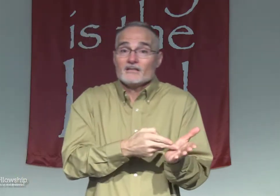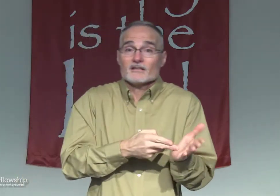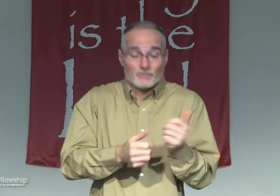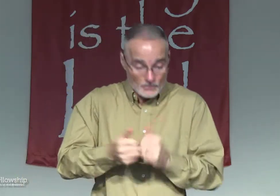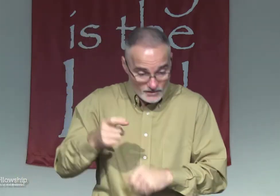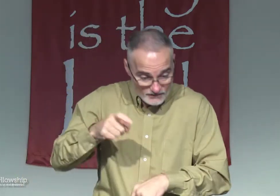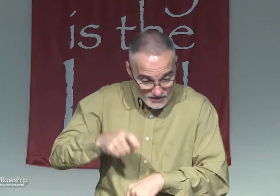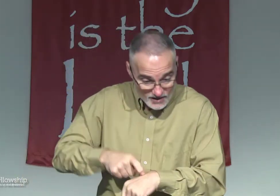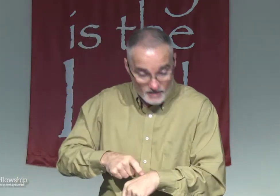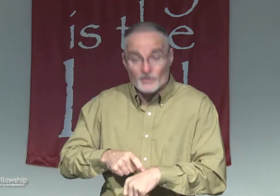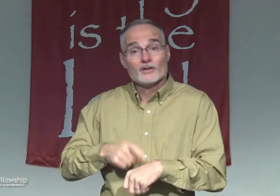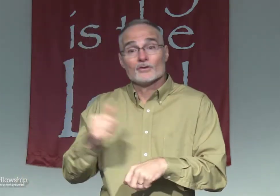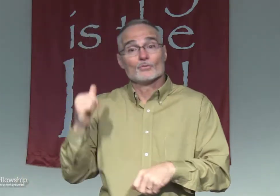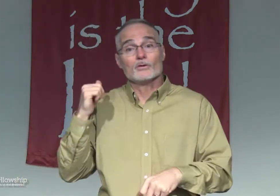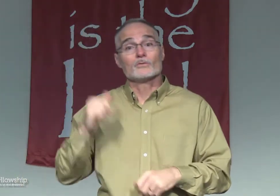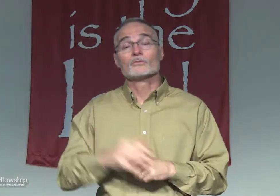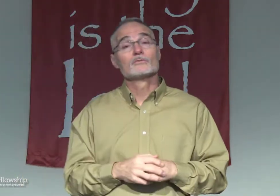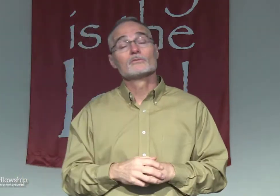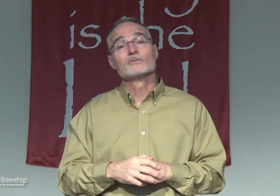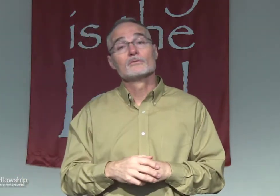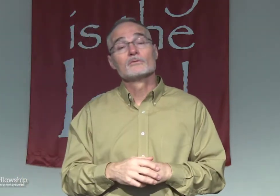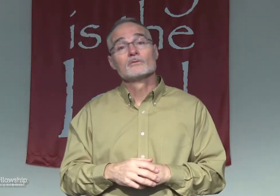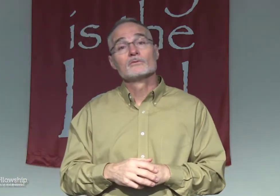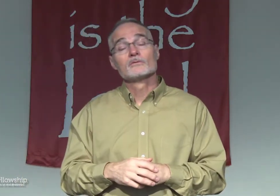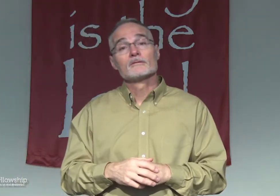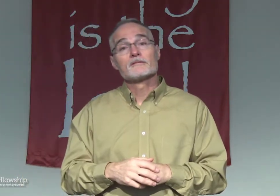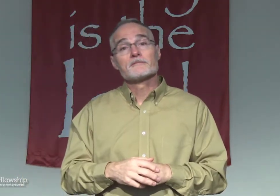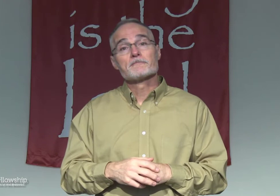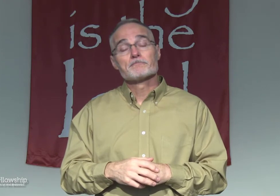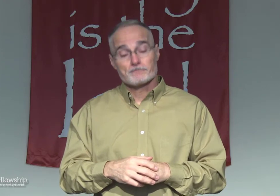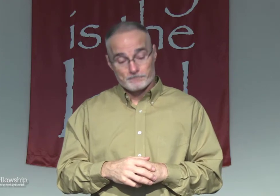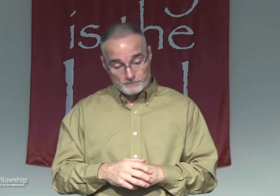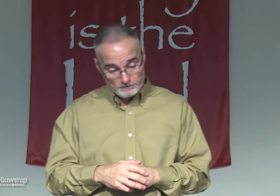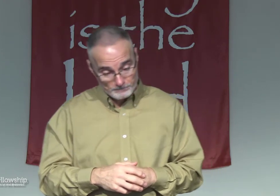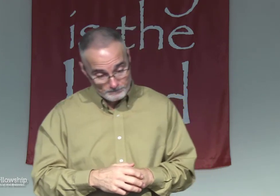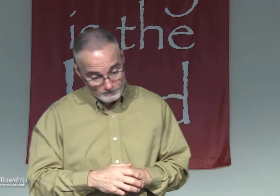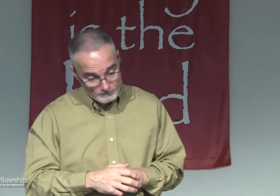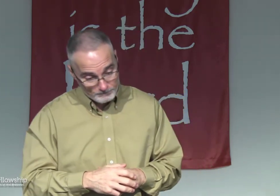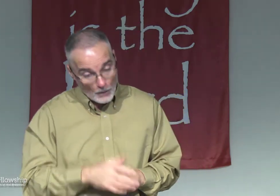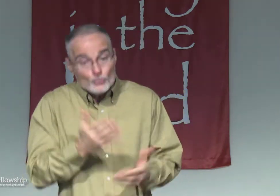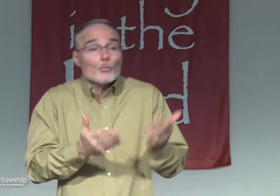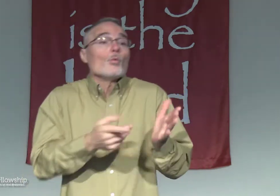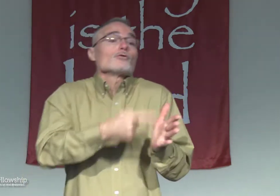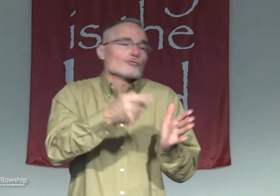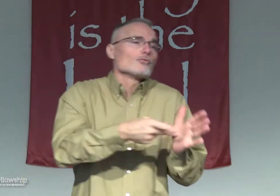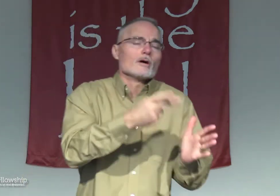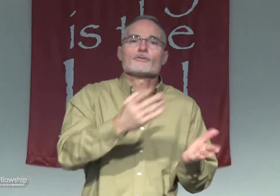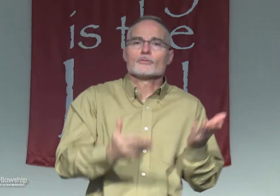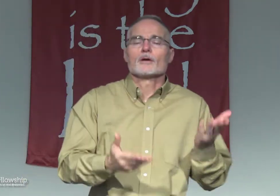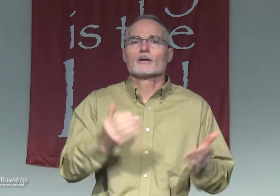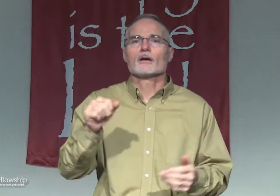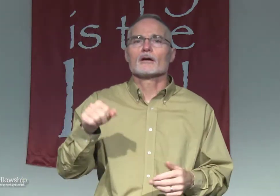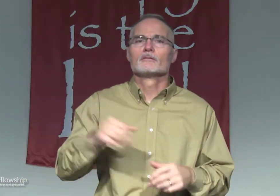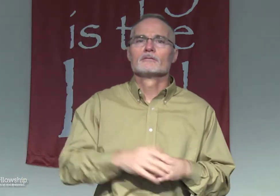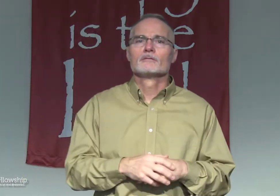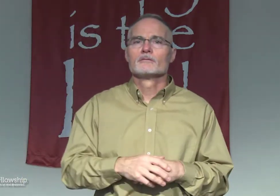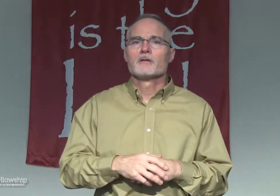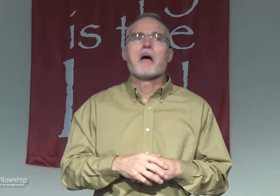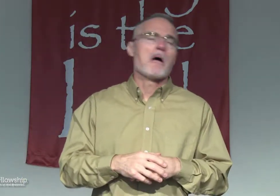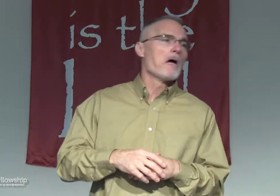Sacrificing your time, making an effort, to be honest, if it was just up to you, most of the time, you wouldn't do it. I mean, maybe once in a